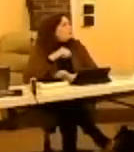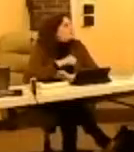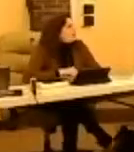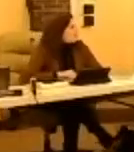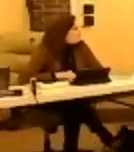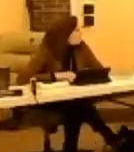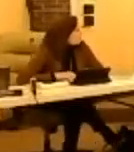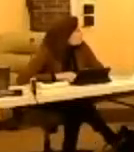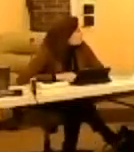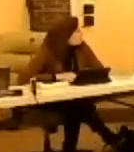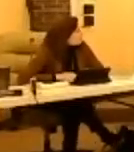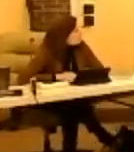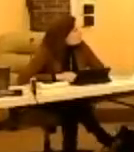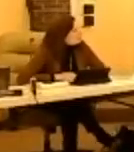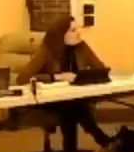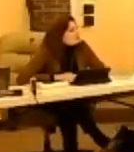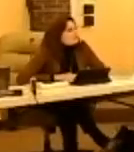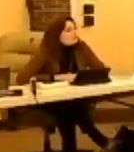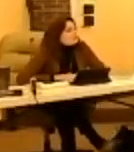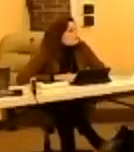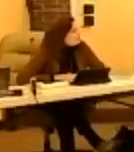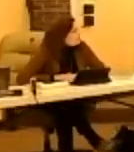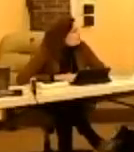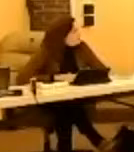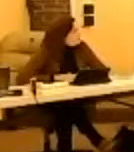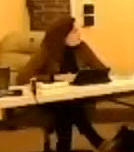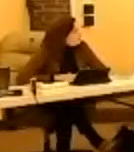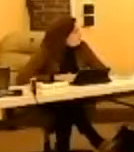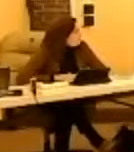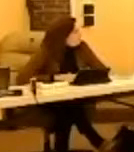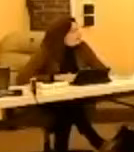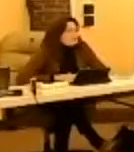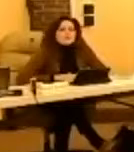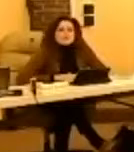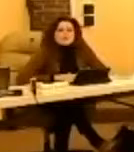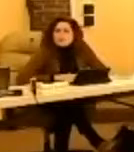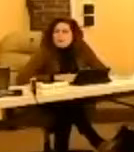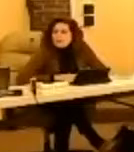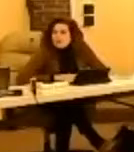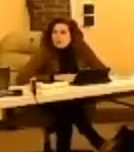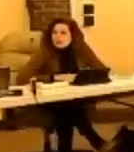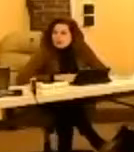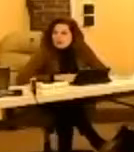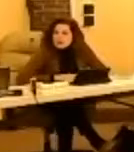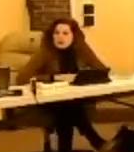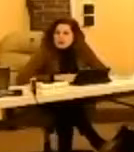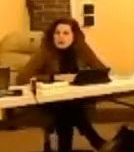We're still live, right? We're still live. We are still live, yes.